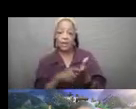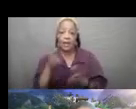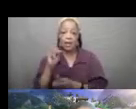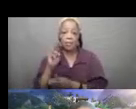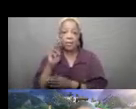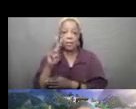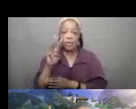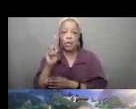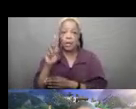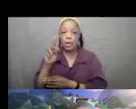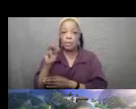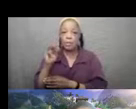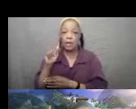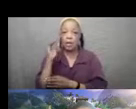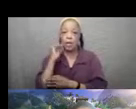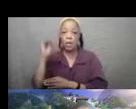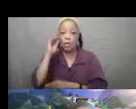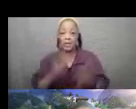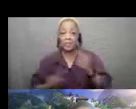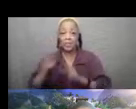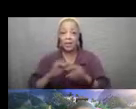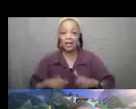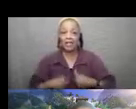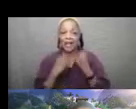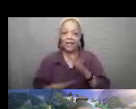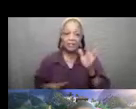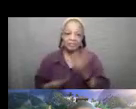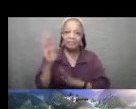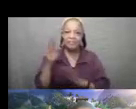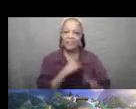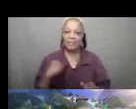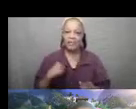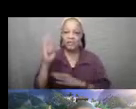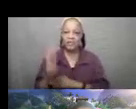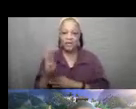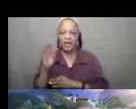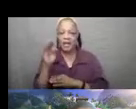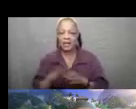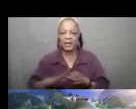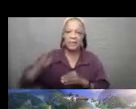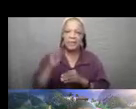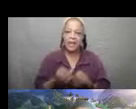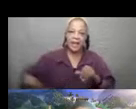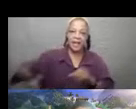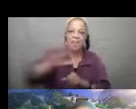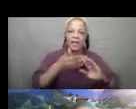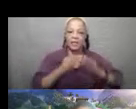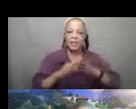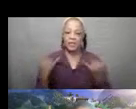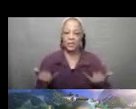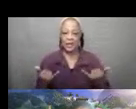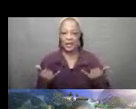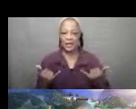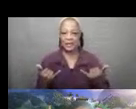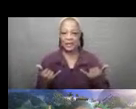Ohlone people are alive and flourishing members of the Berkeley and broader Bay Area communities today. I